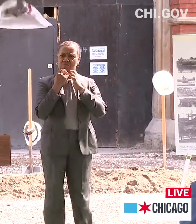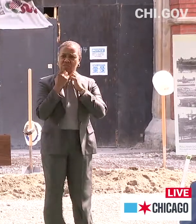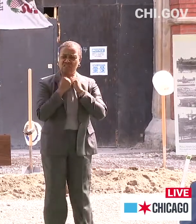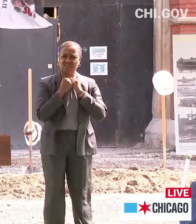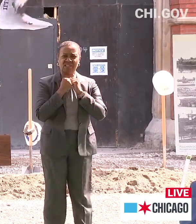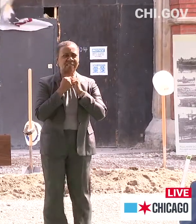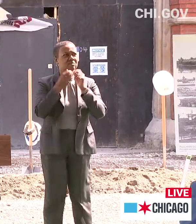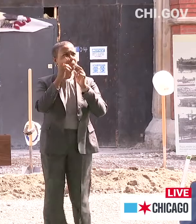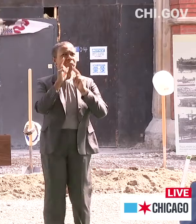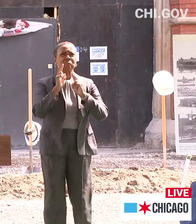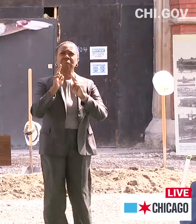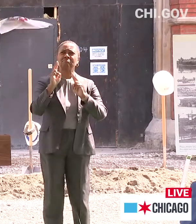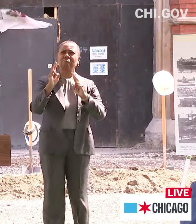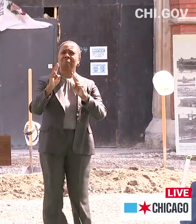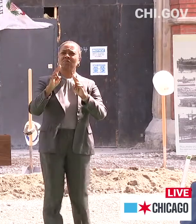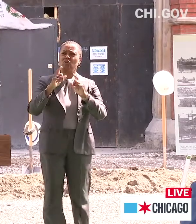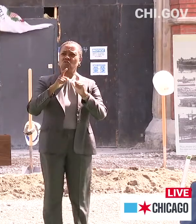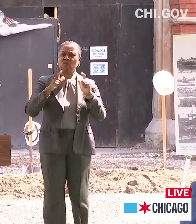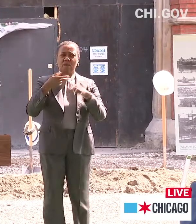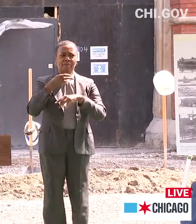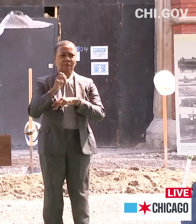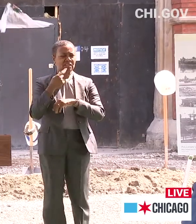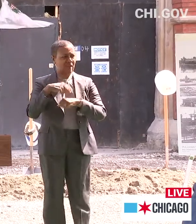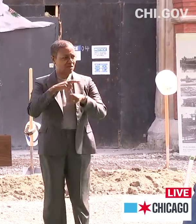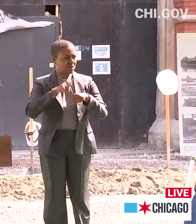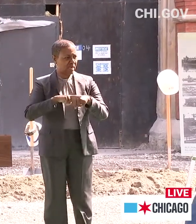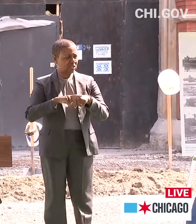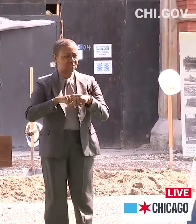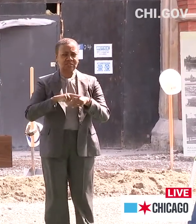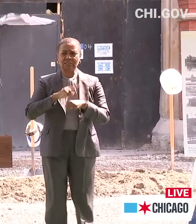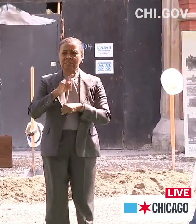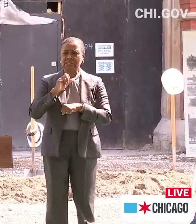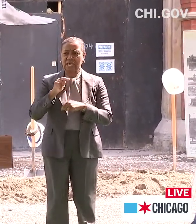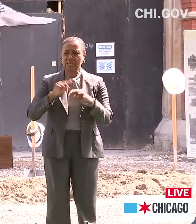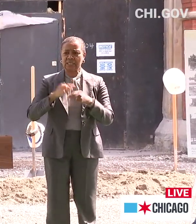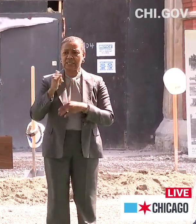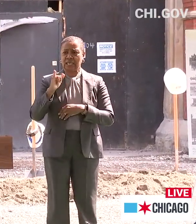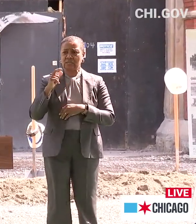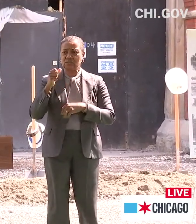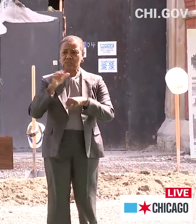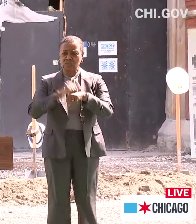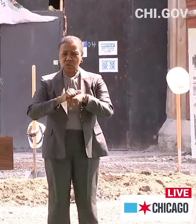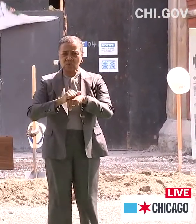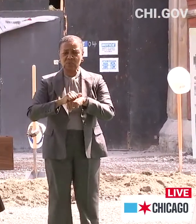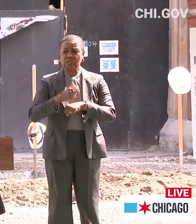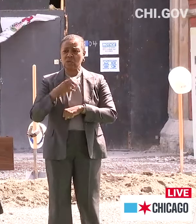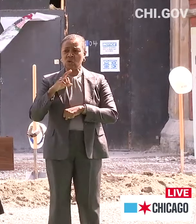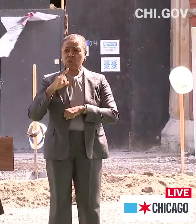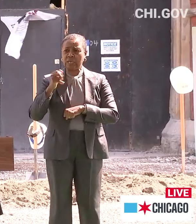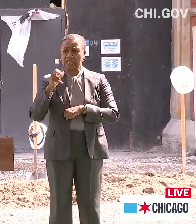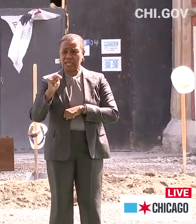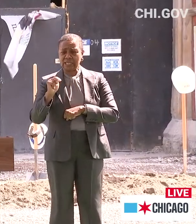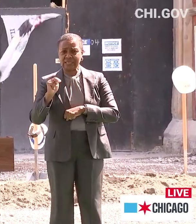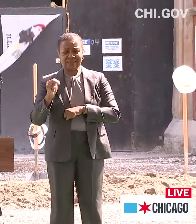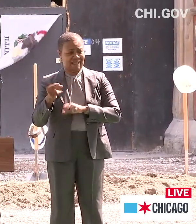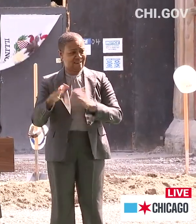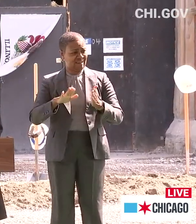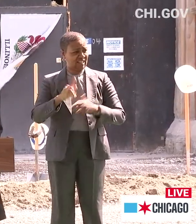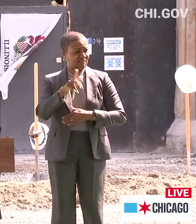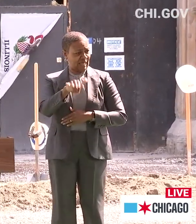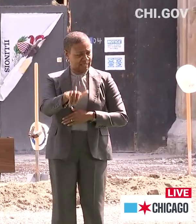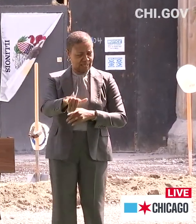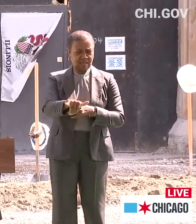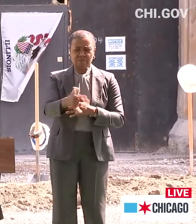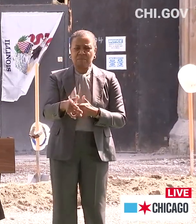iconic western parks, the great parks of our nation, including Zion, Yellowstone, Grand Canyon, and Death Valley. And what you